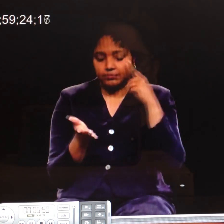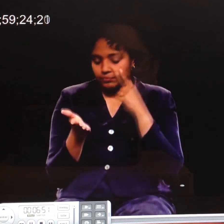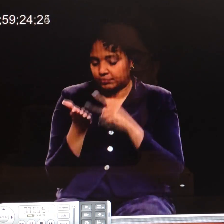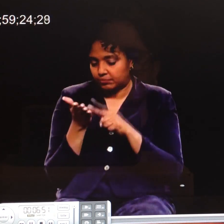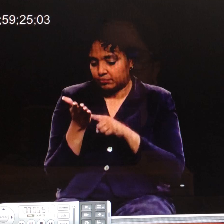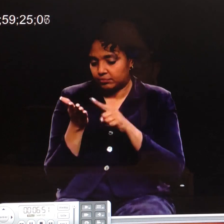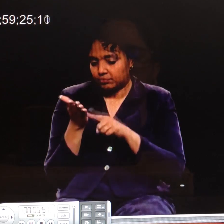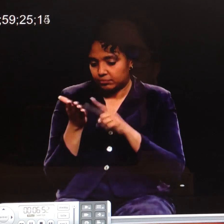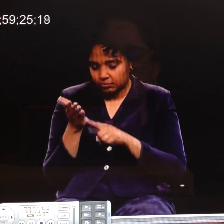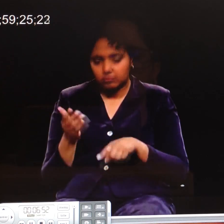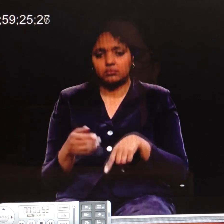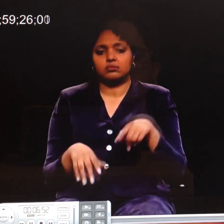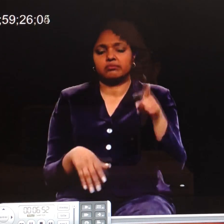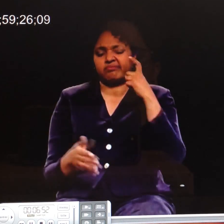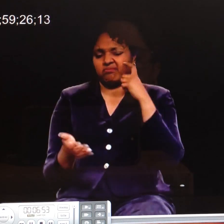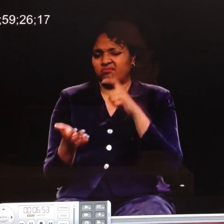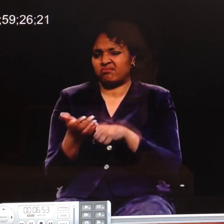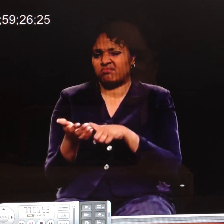a doctor.